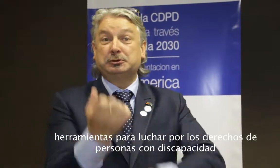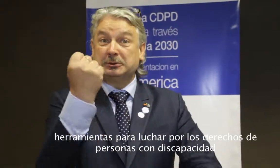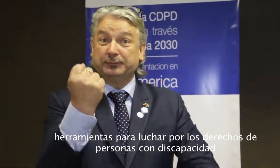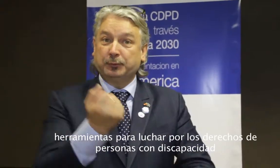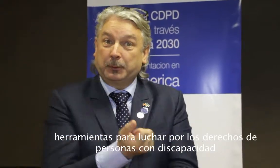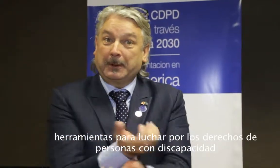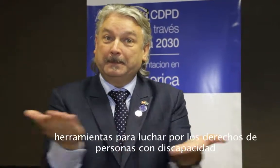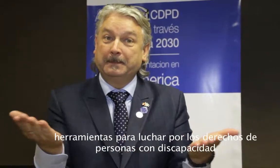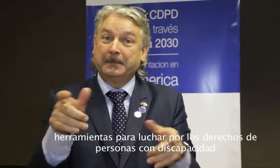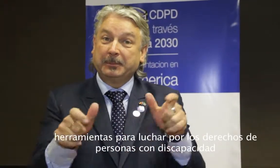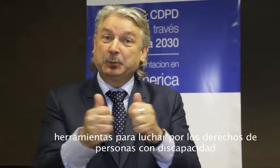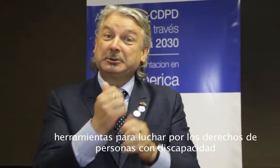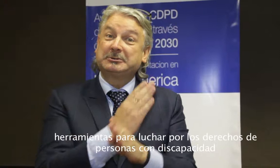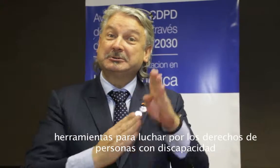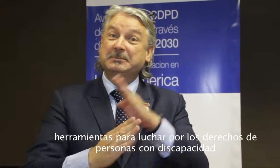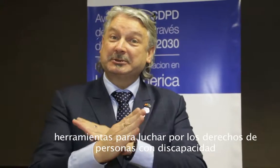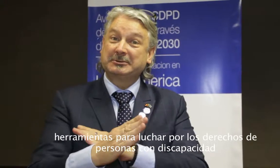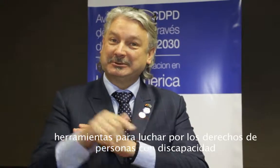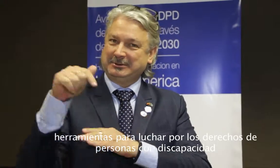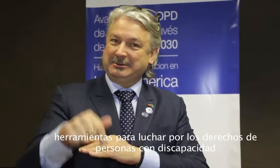tools for how to achieve the rights